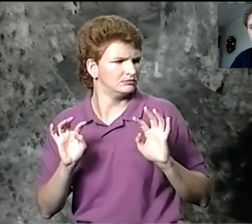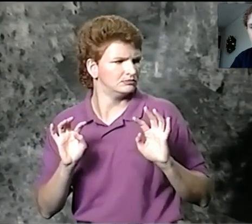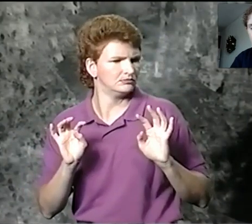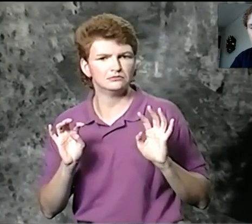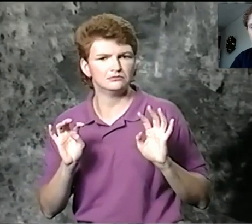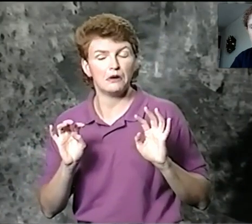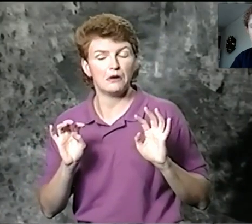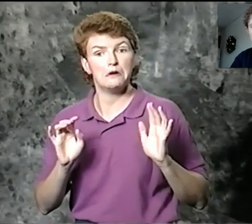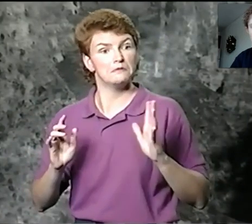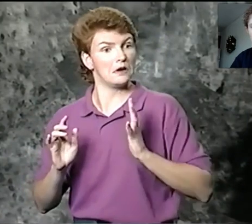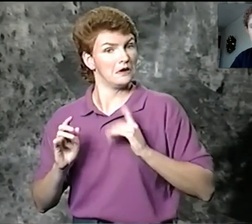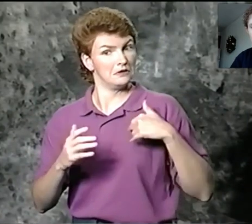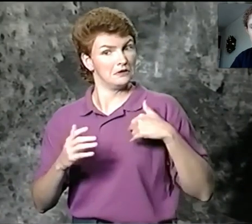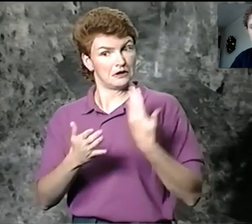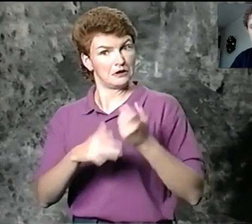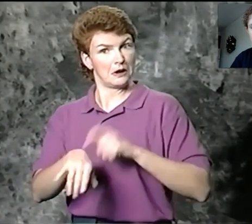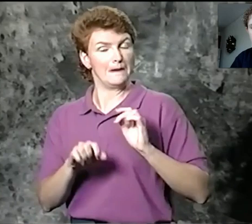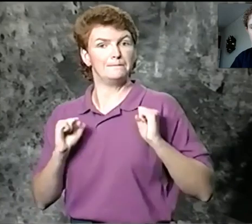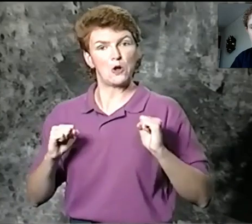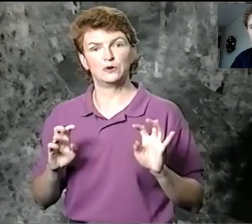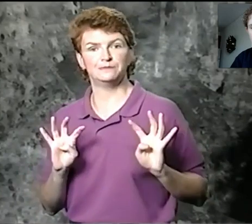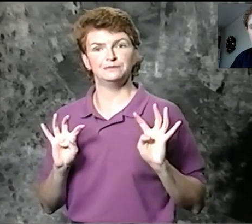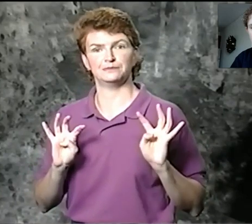Where's the other boys? They completely disappeared. Fine.